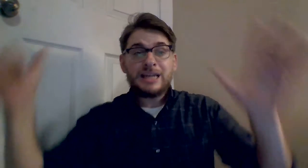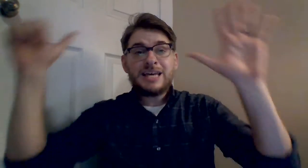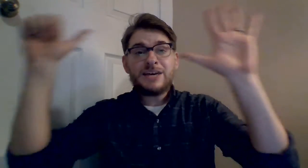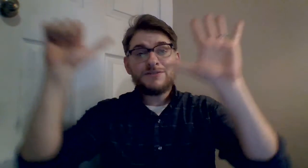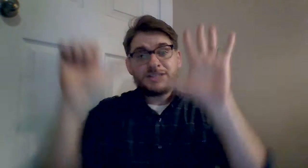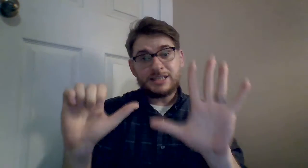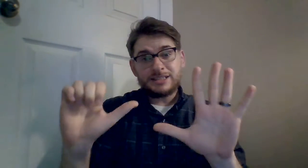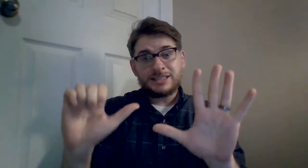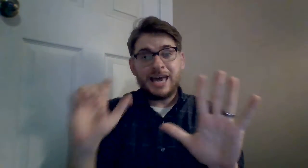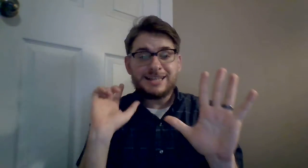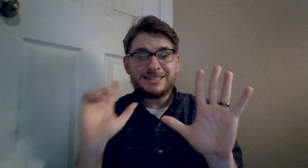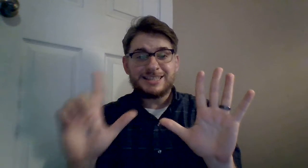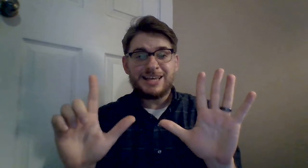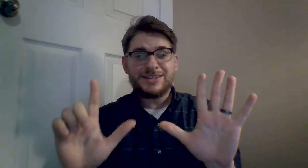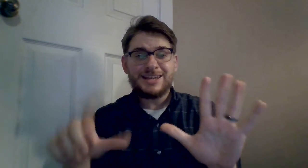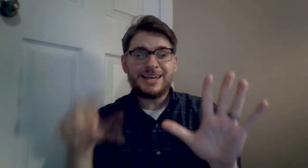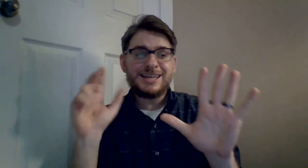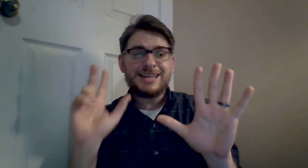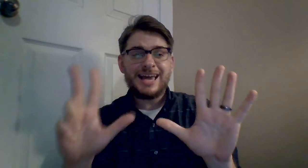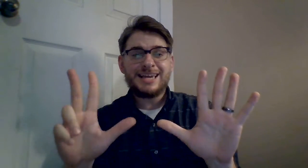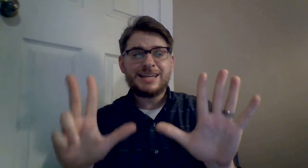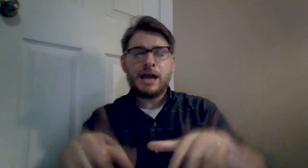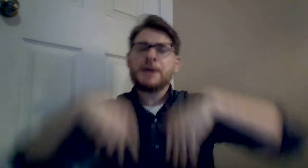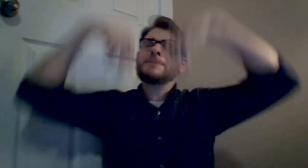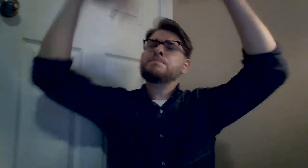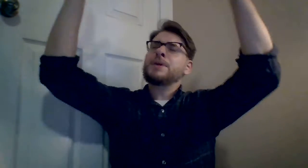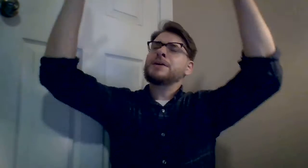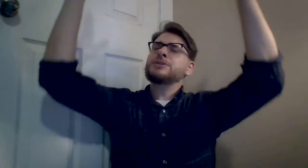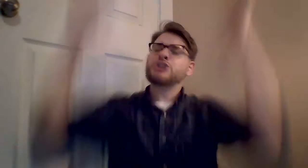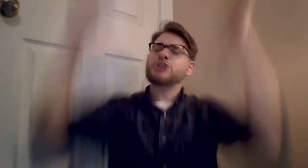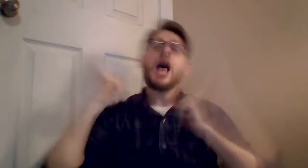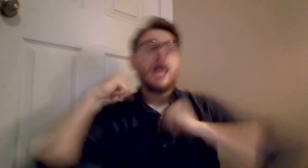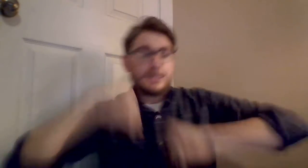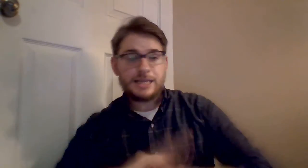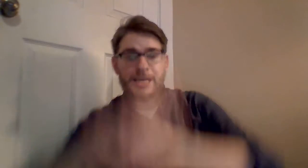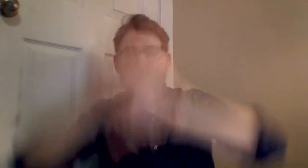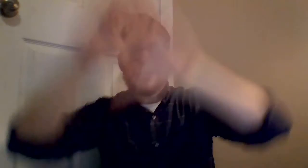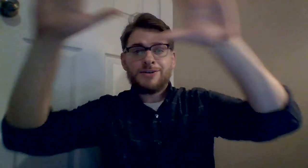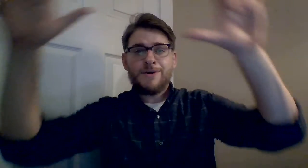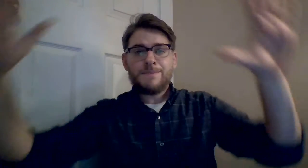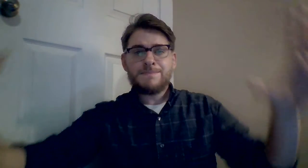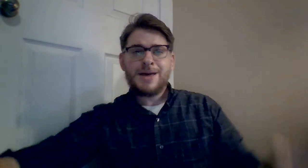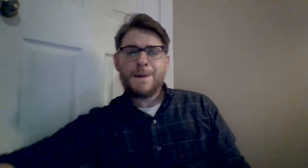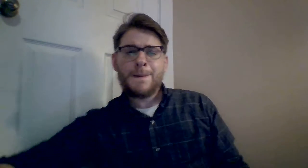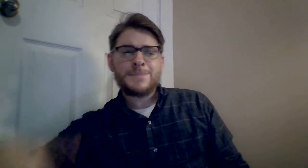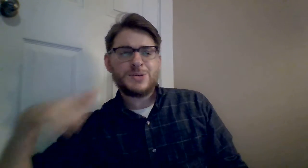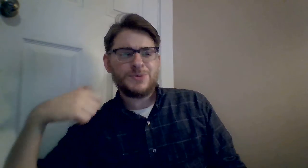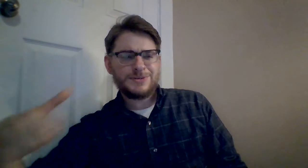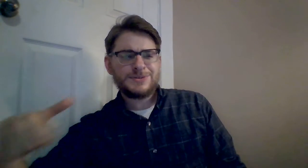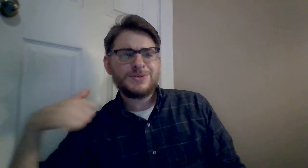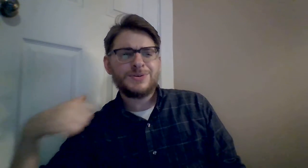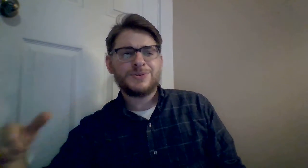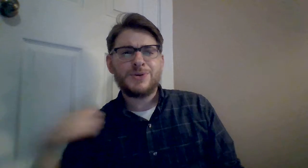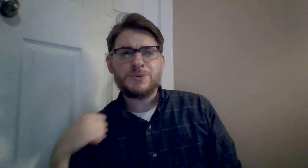Left six hand, seven hand, eight hand punch. Daylight come and me won't go home.